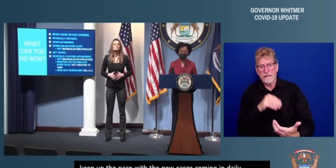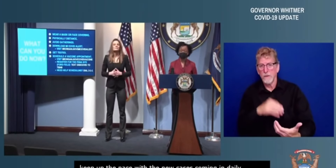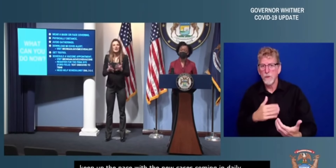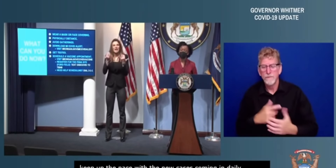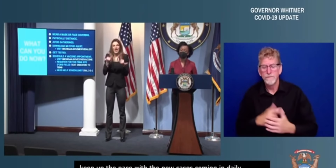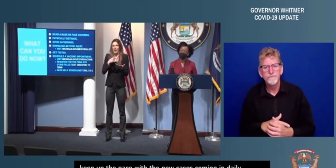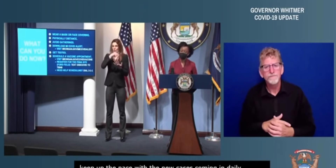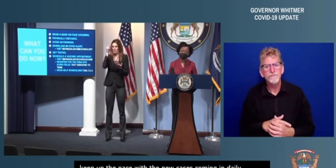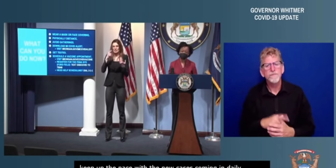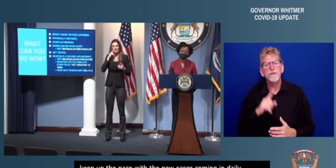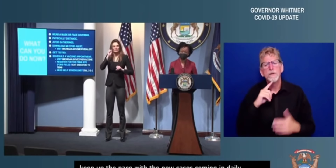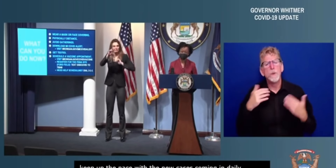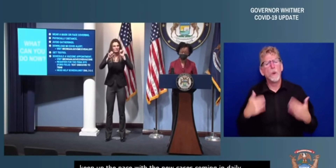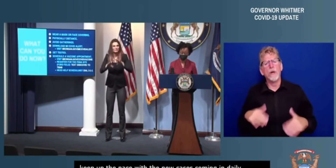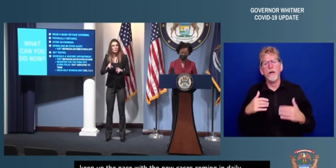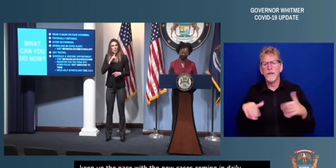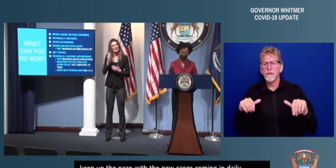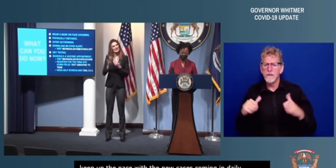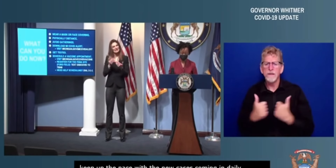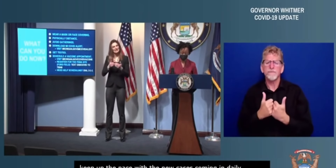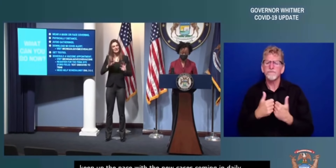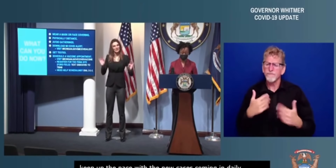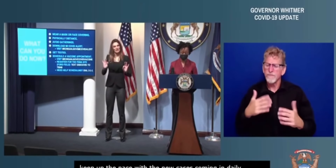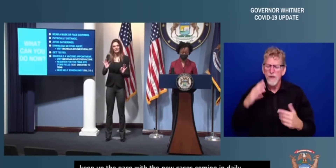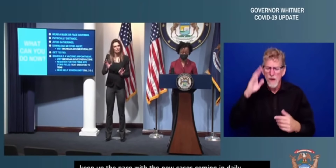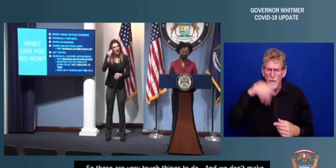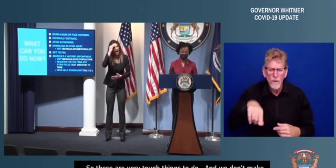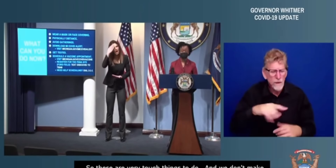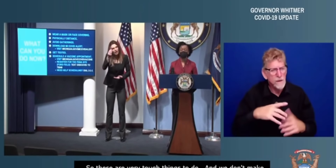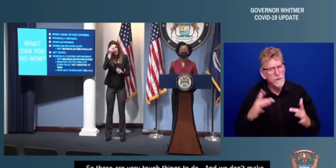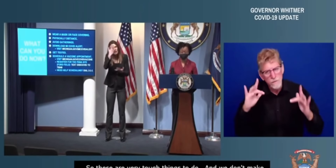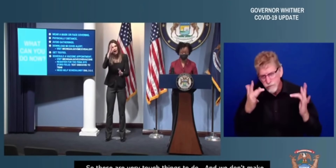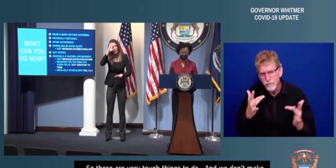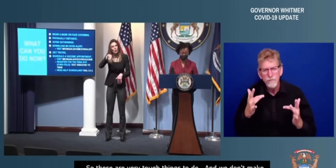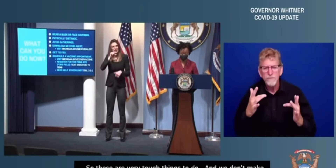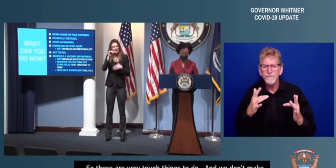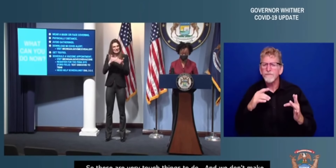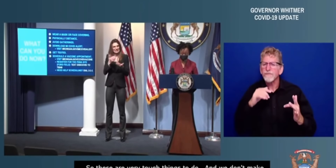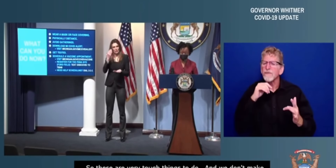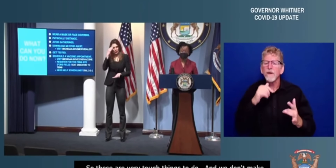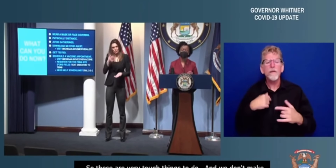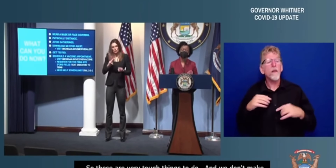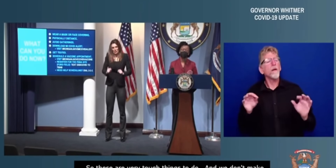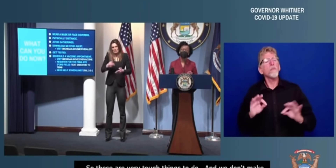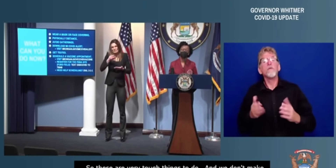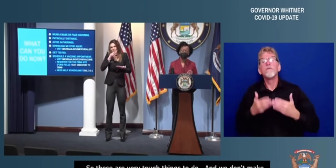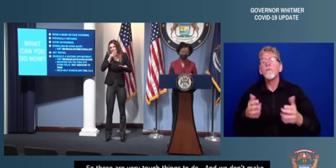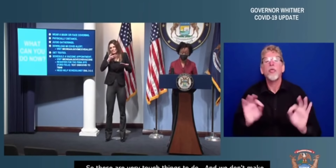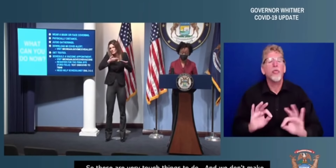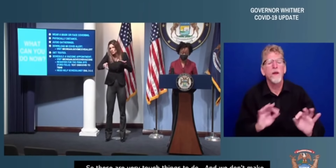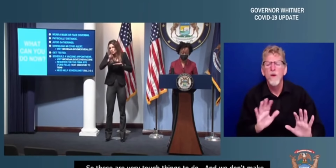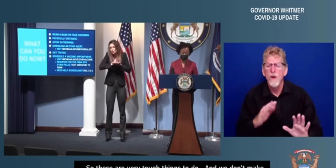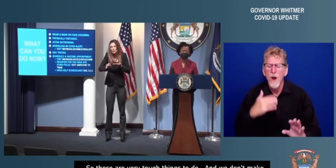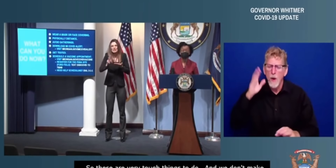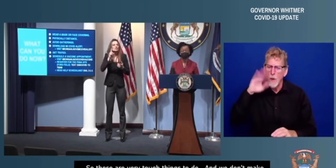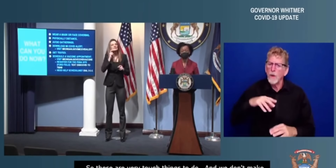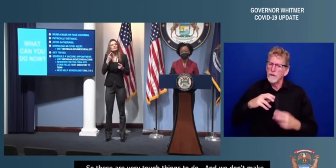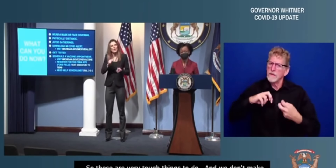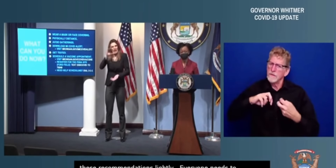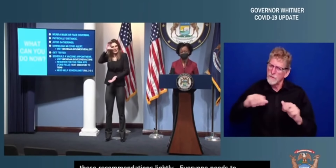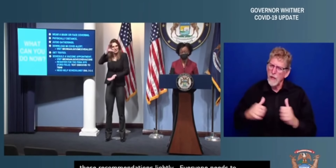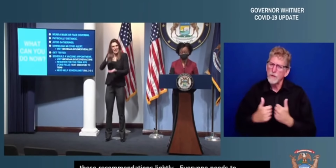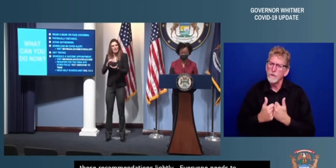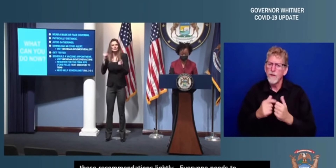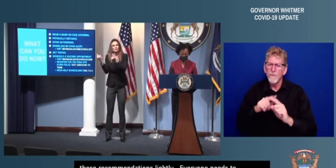things to do, and we do not make these recommendations lightly. But everyone needs to understand that if we can just pause some of